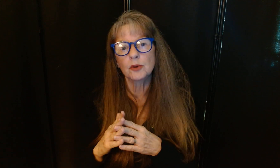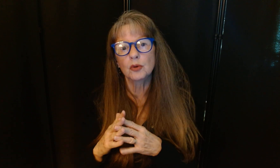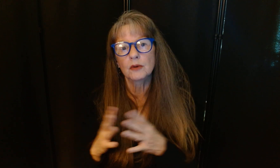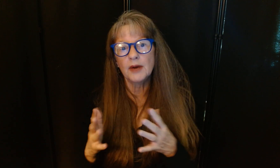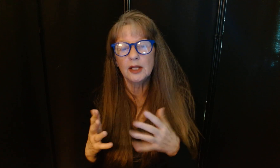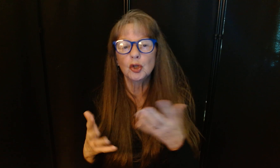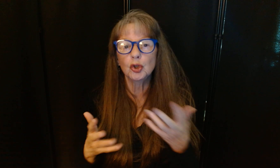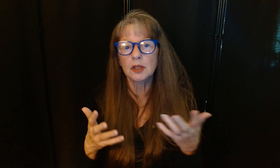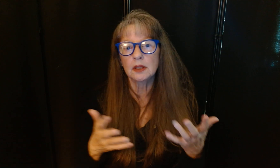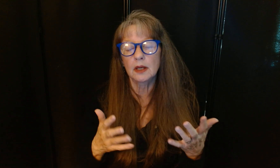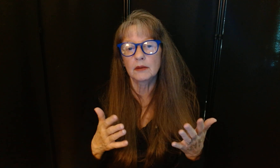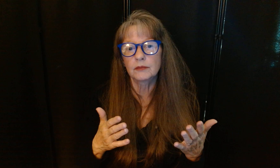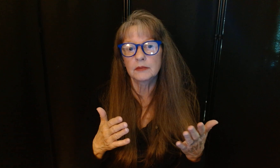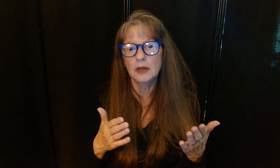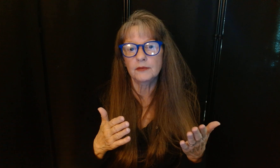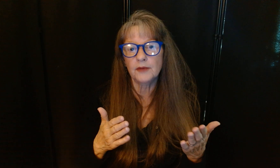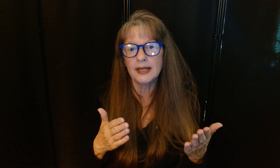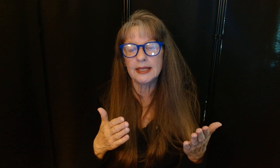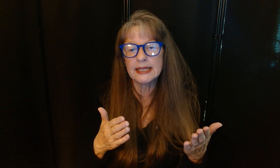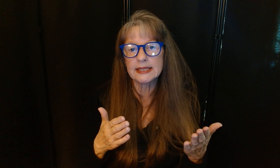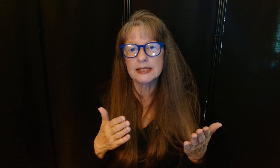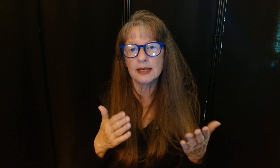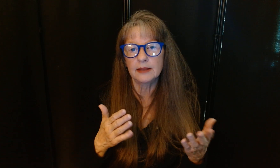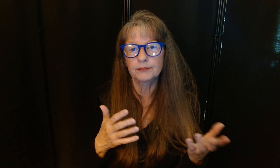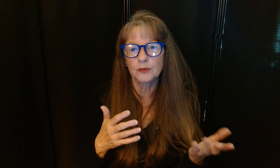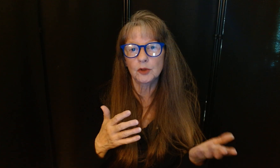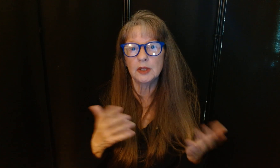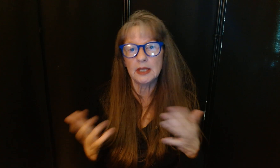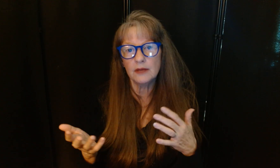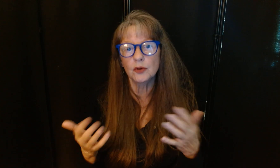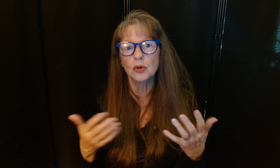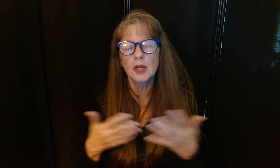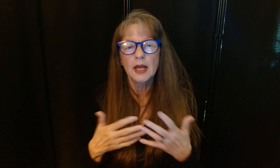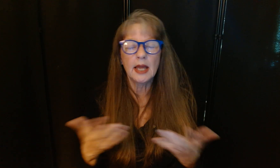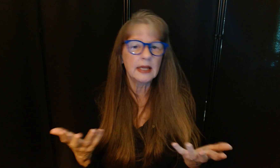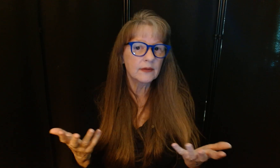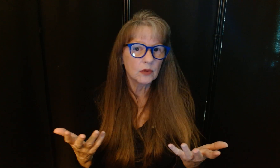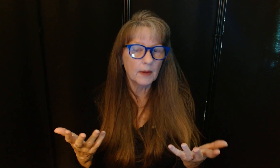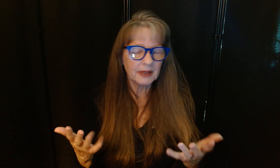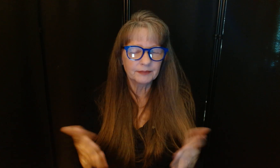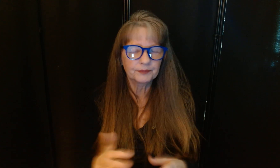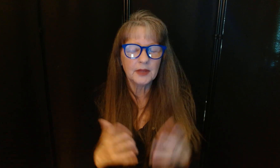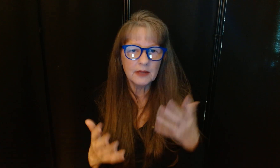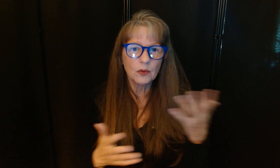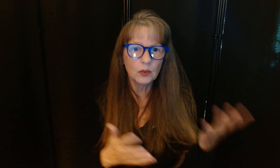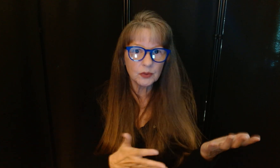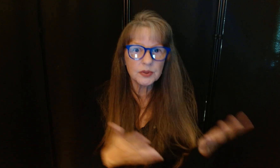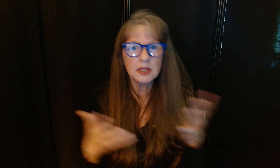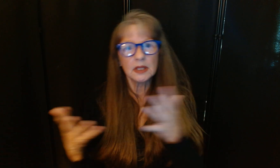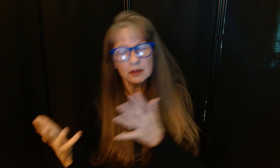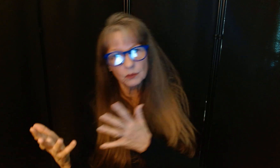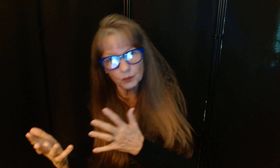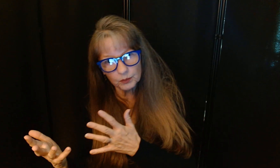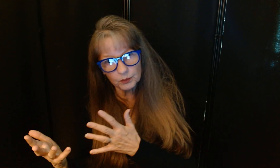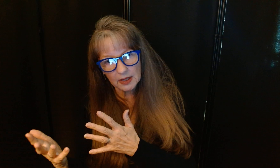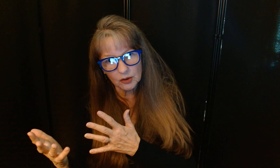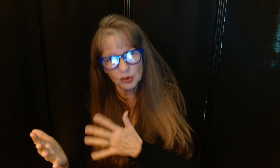were fighting against good and evil, and evil losing and good